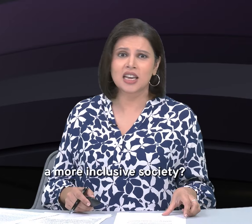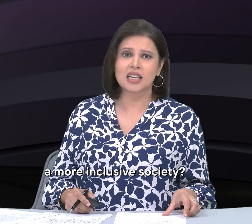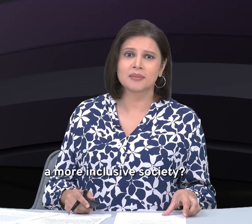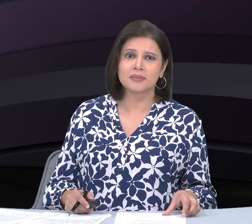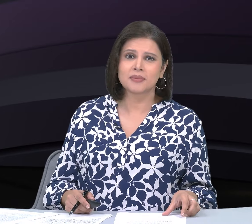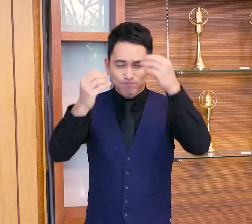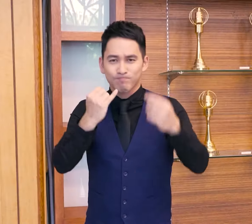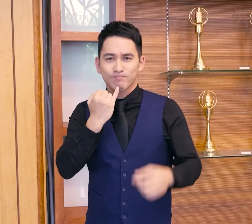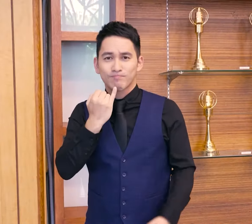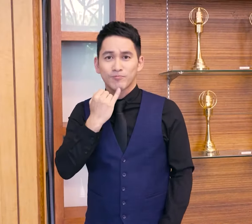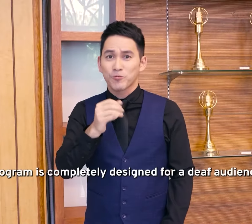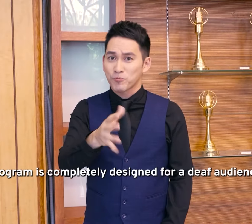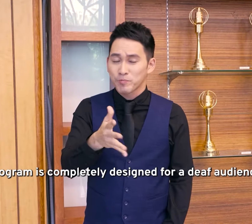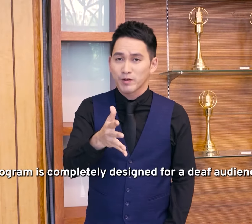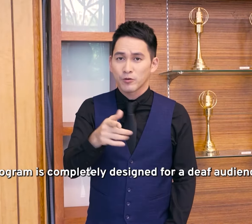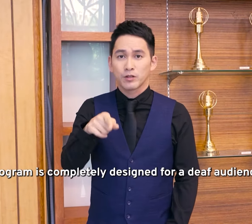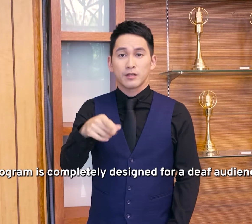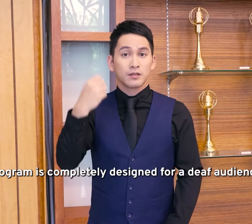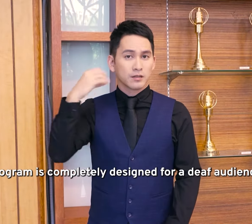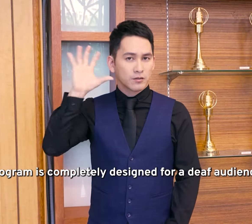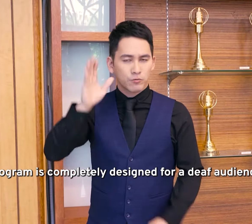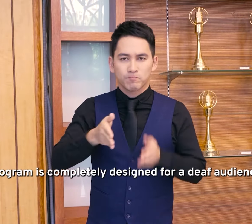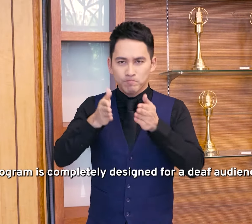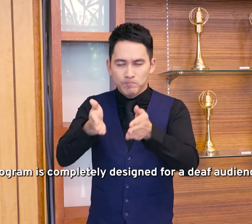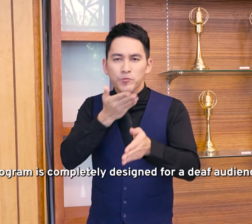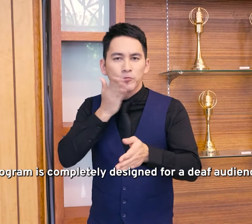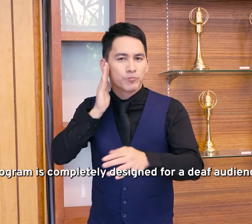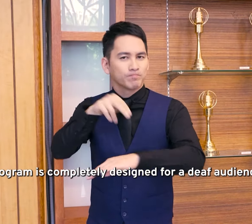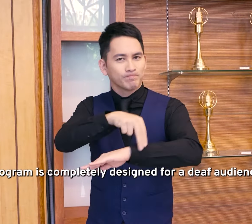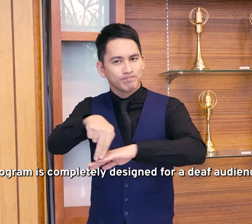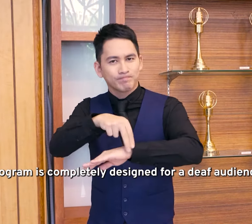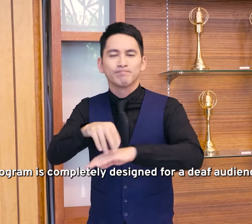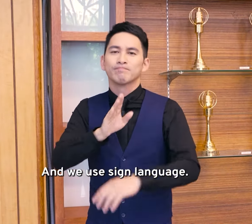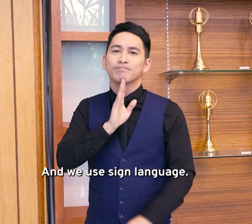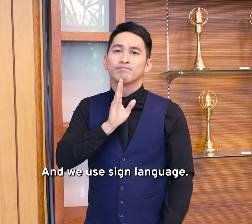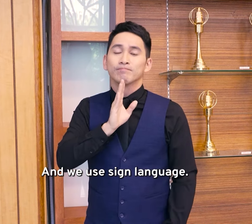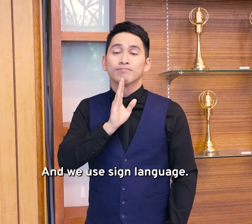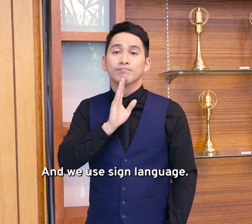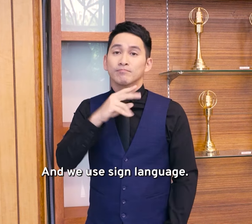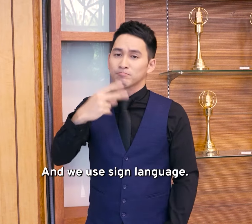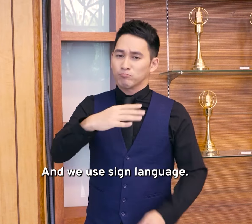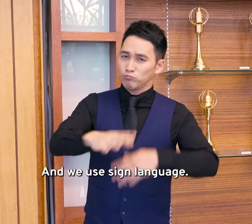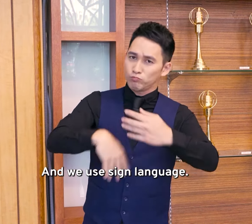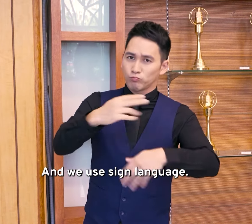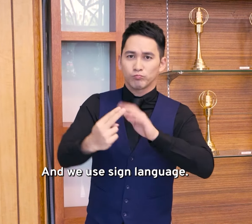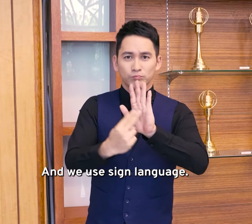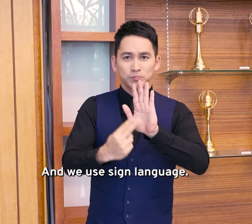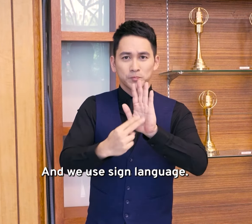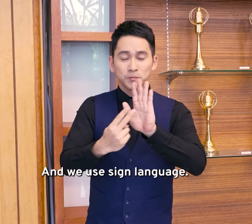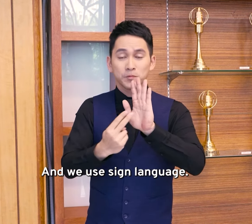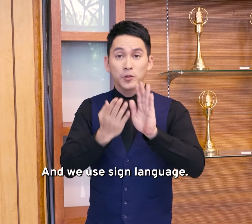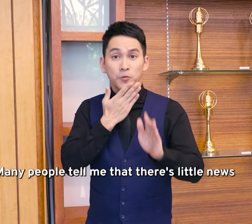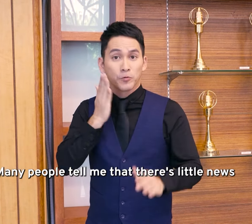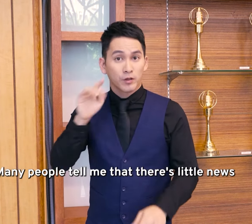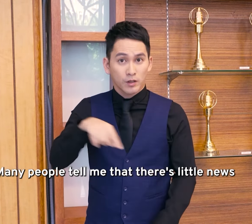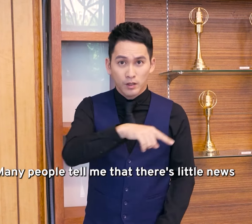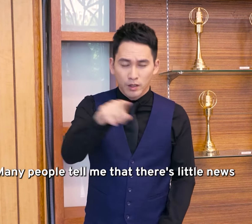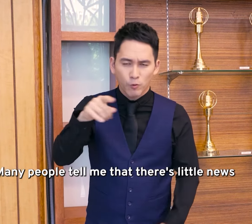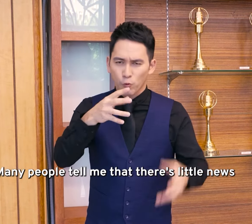society? Our program is completely designed for a deaf audience, and we use sign language. Many people tell